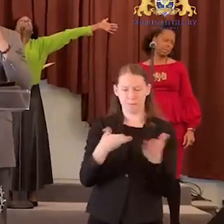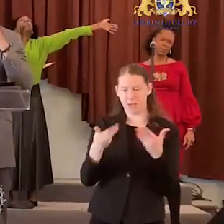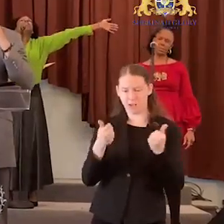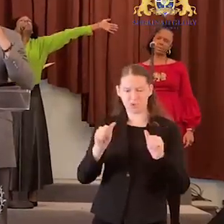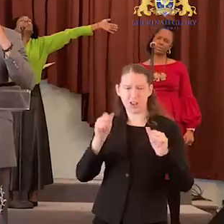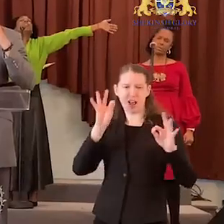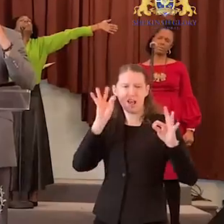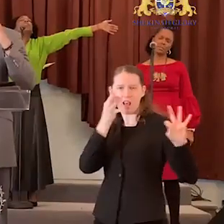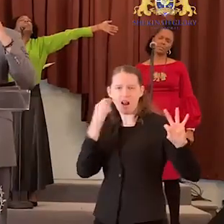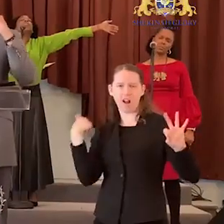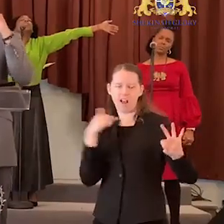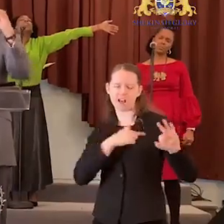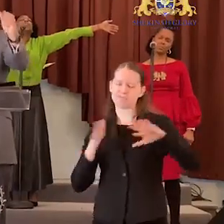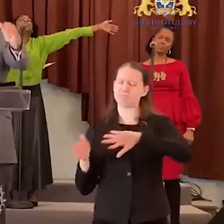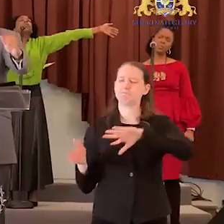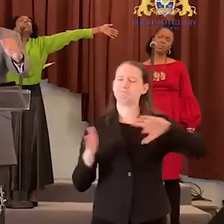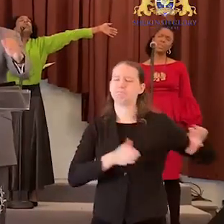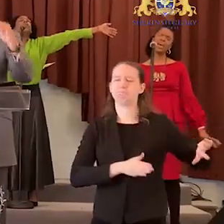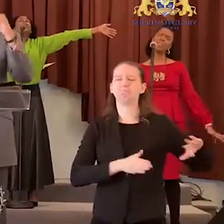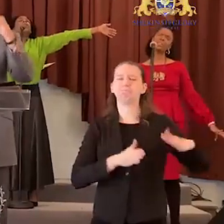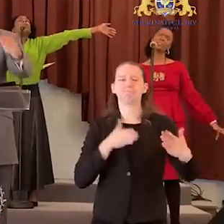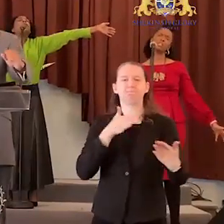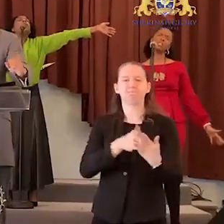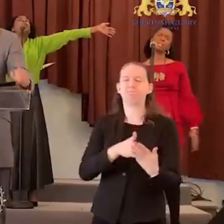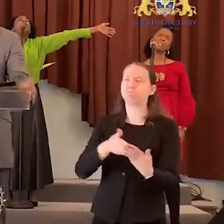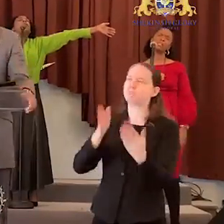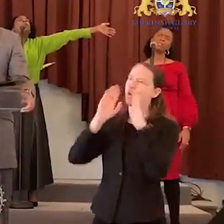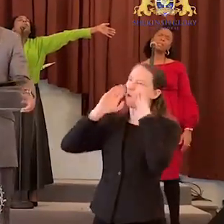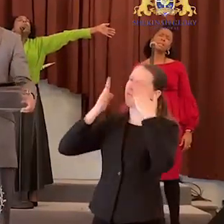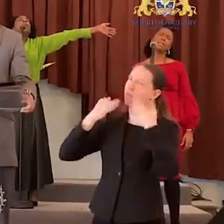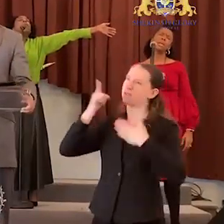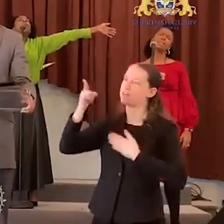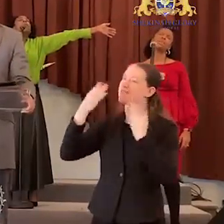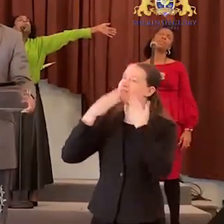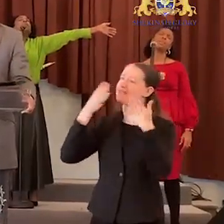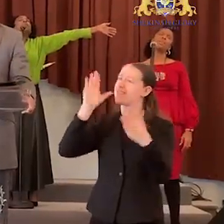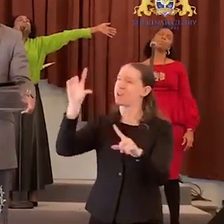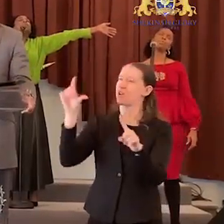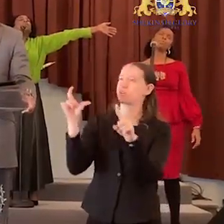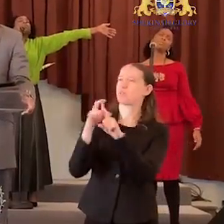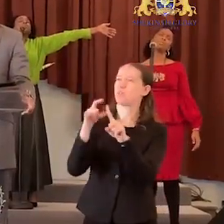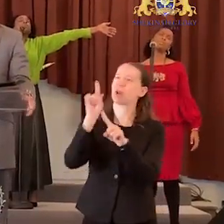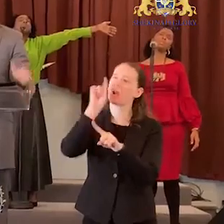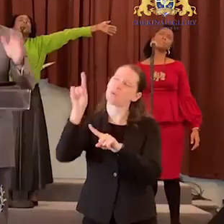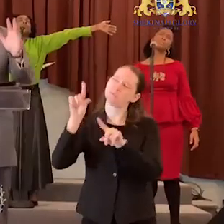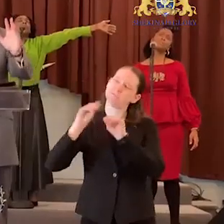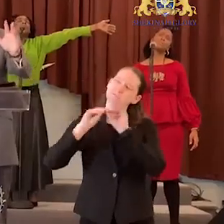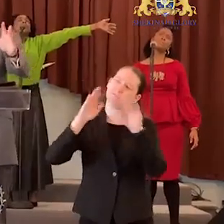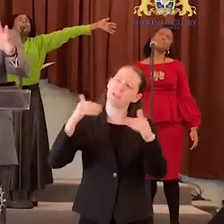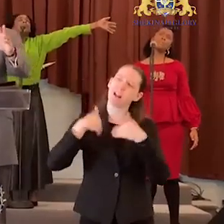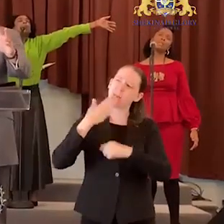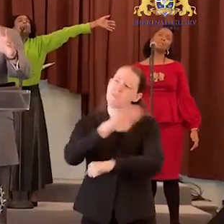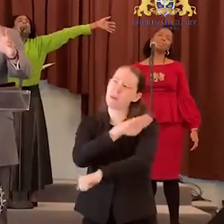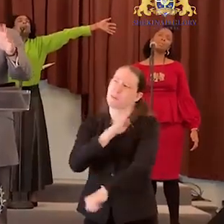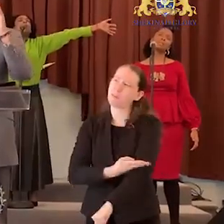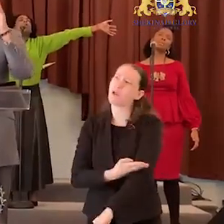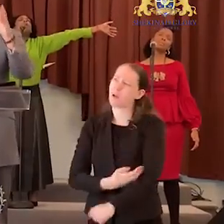of the enemy. Father, we thank You for Your word that shall go forth from Your power. Send Your word,